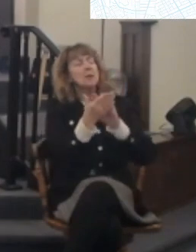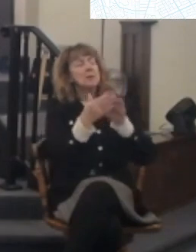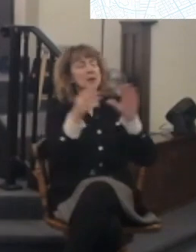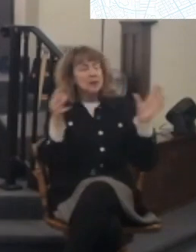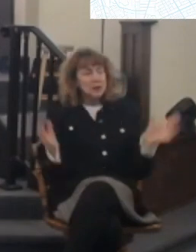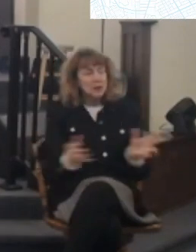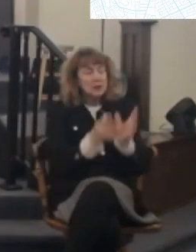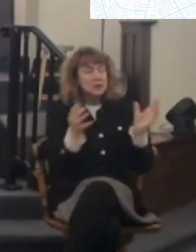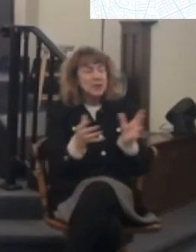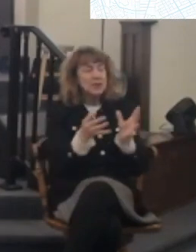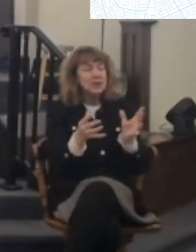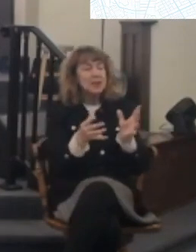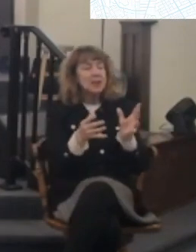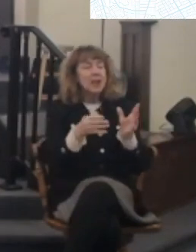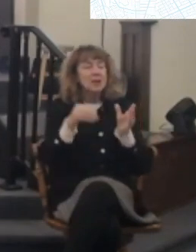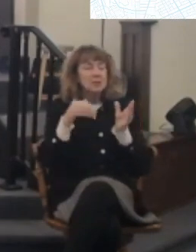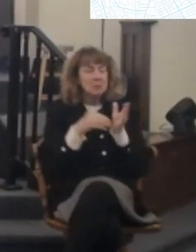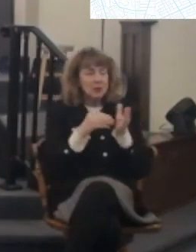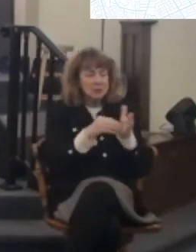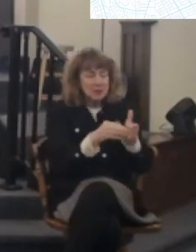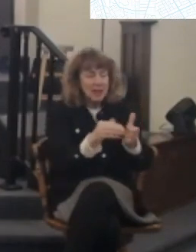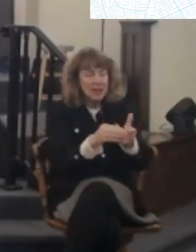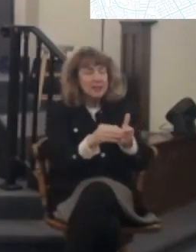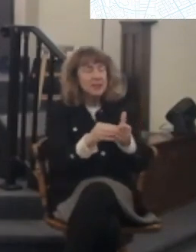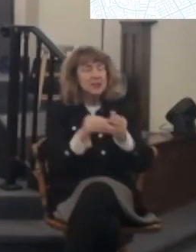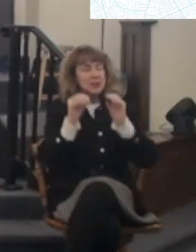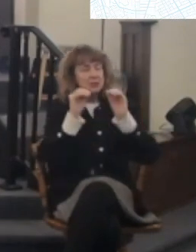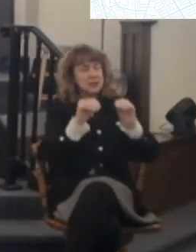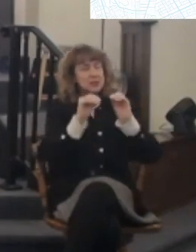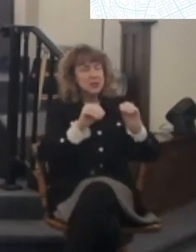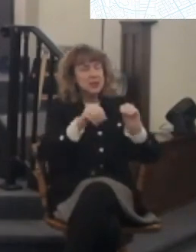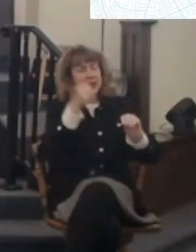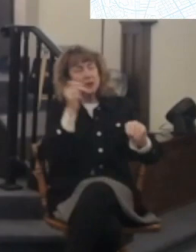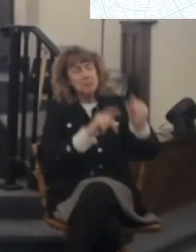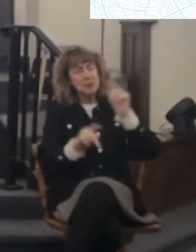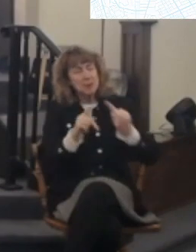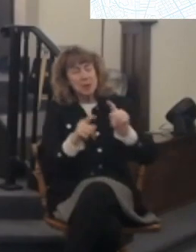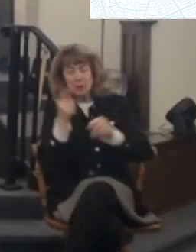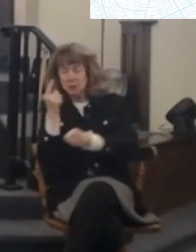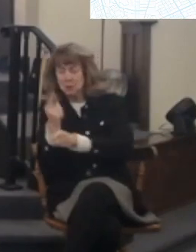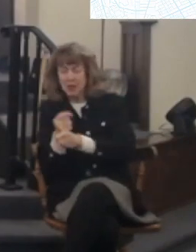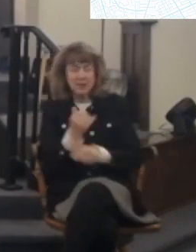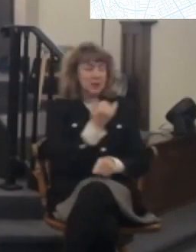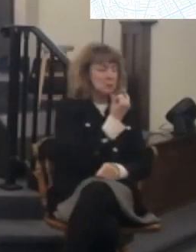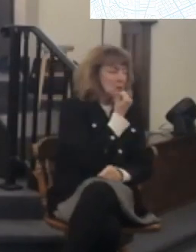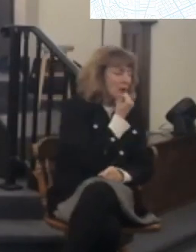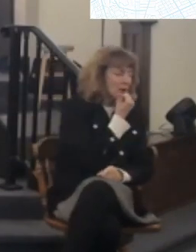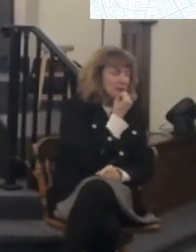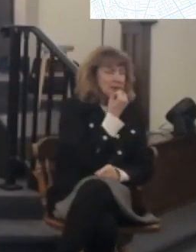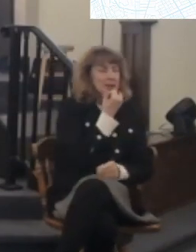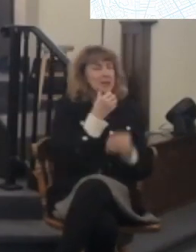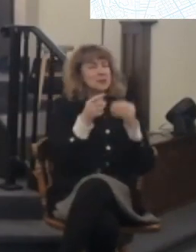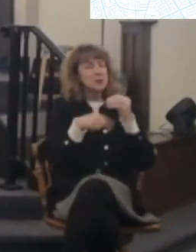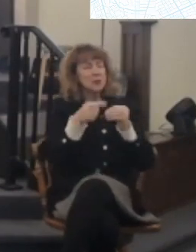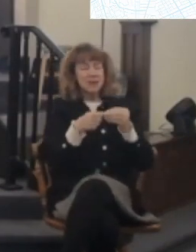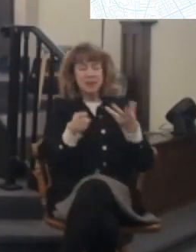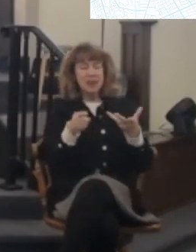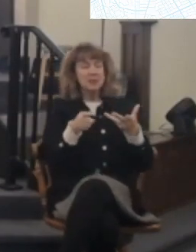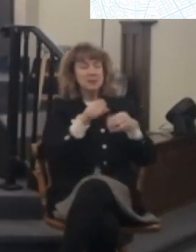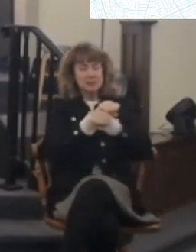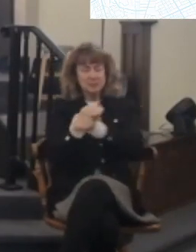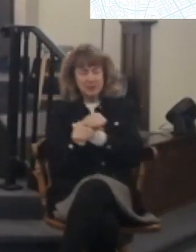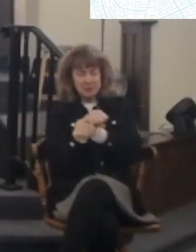and multiply. Teach them right and wrong so when captivity is over, a